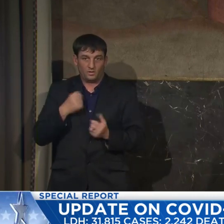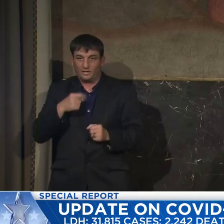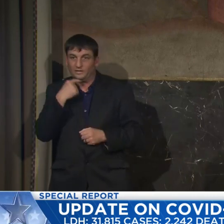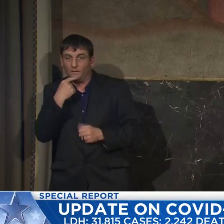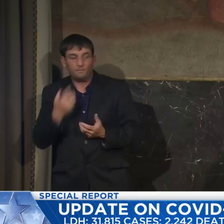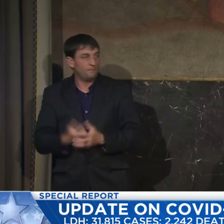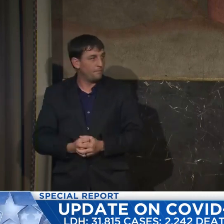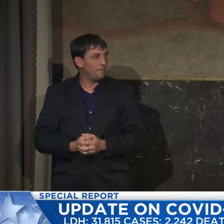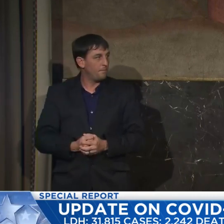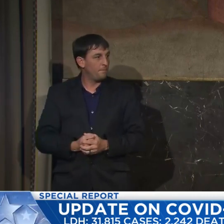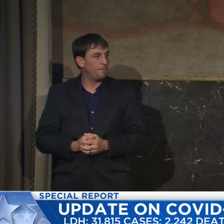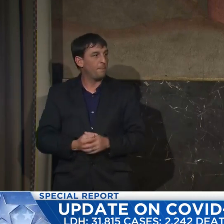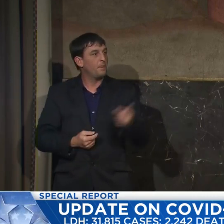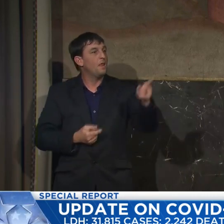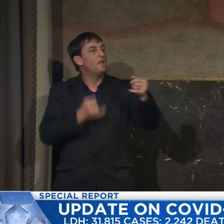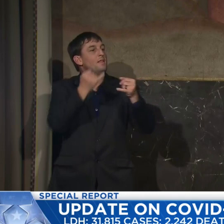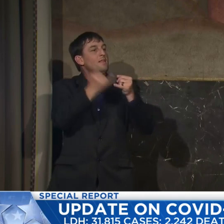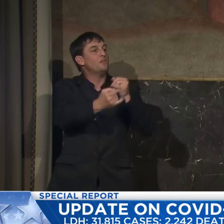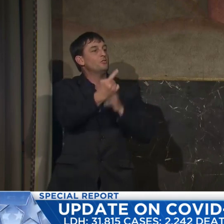modeling. Last question,